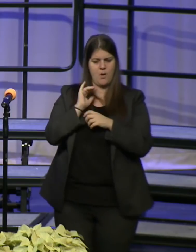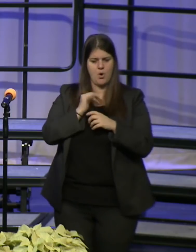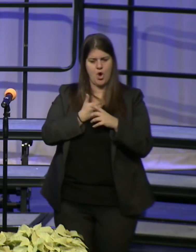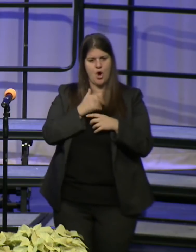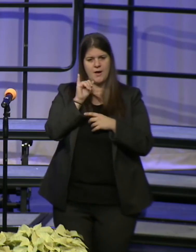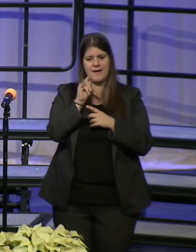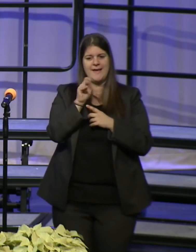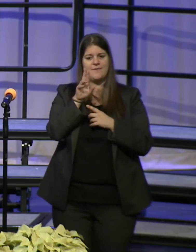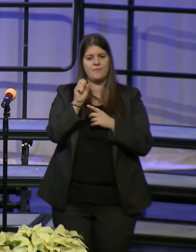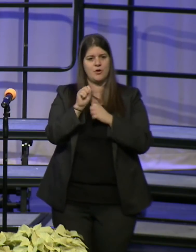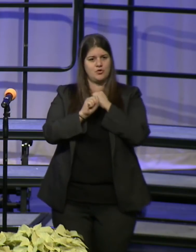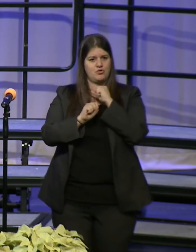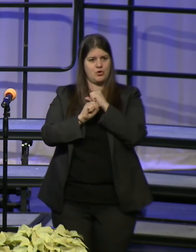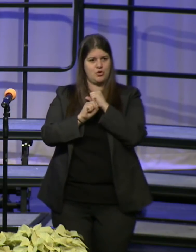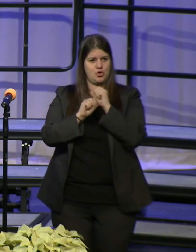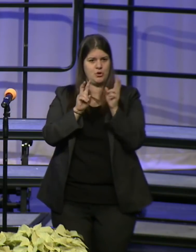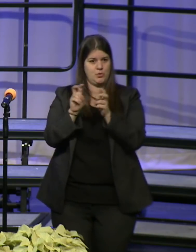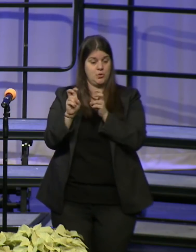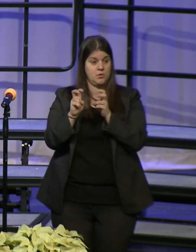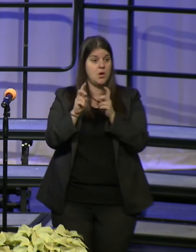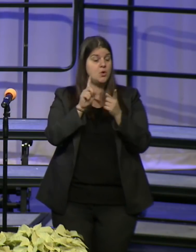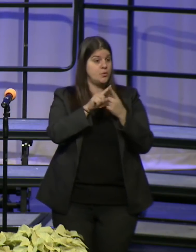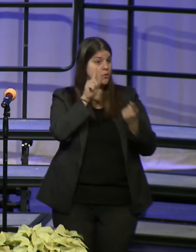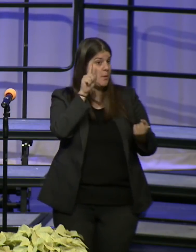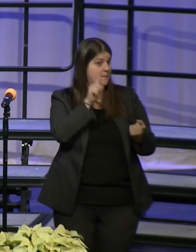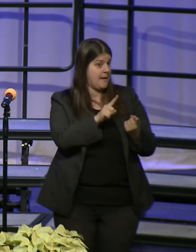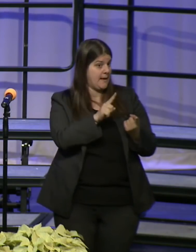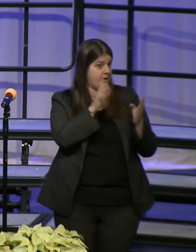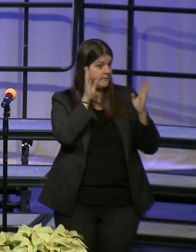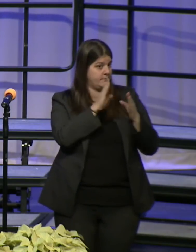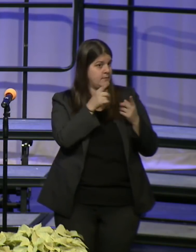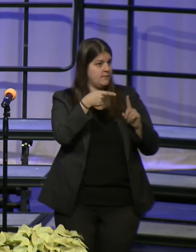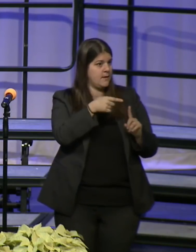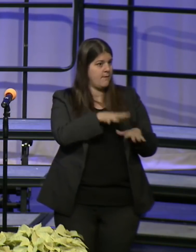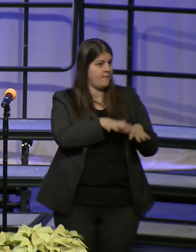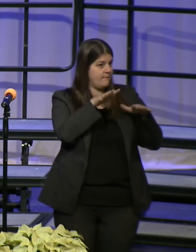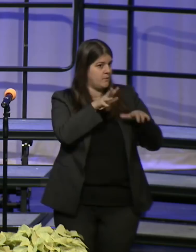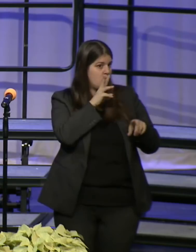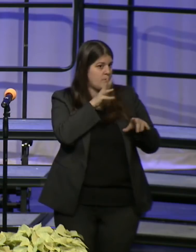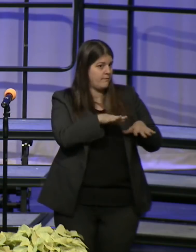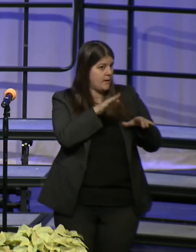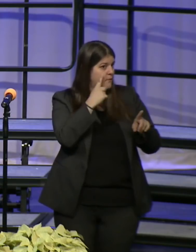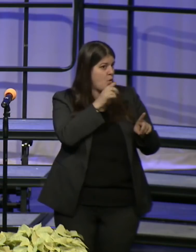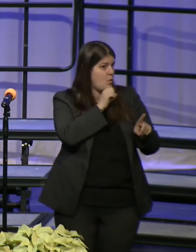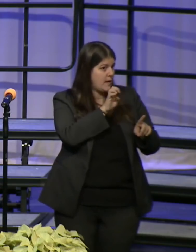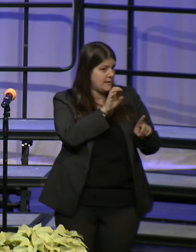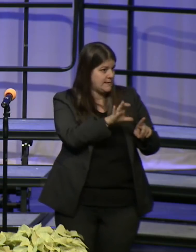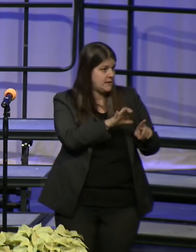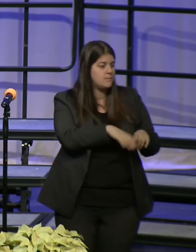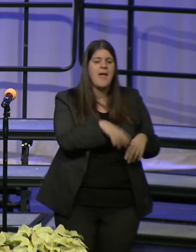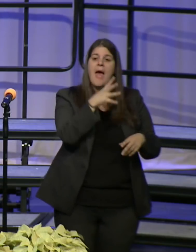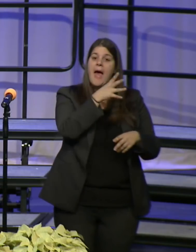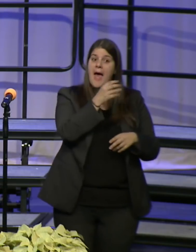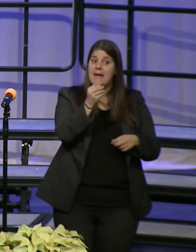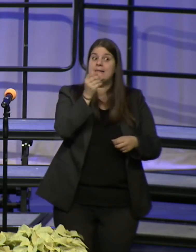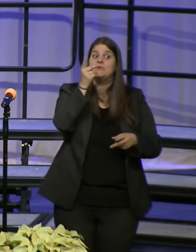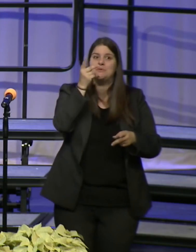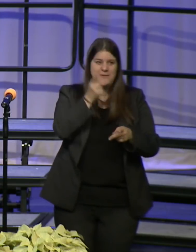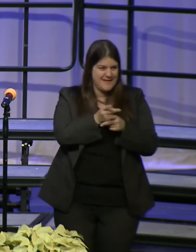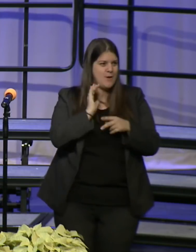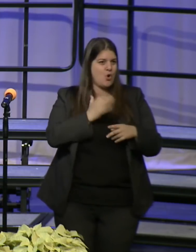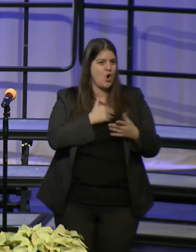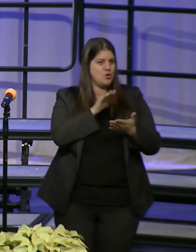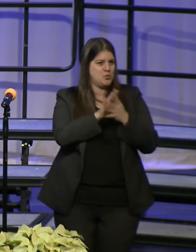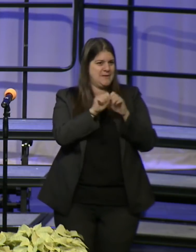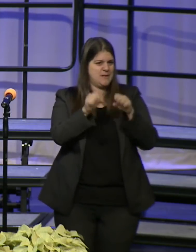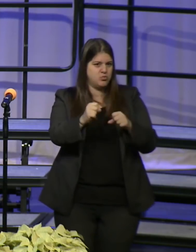to mitigate flooding in Ellicott City, and to keep our school system strong. That's for you, all you Board of Ed